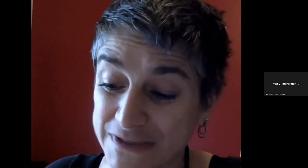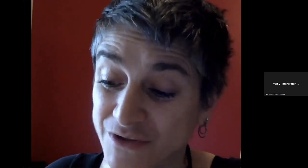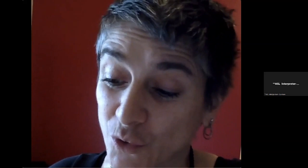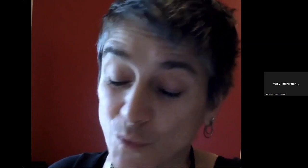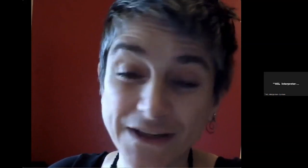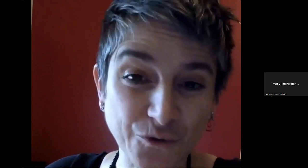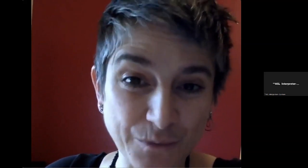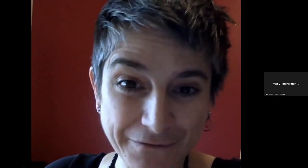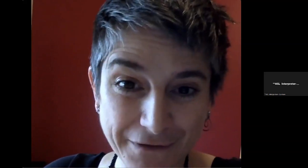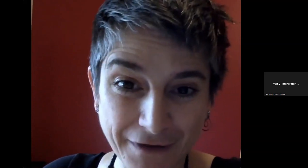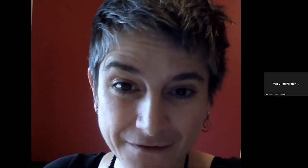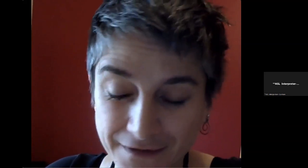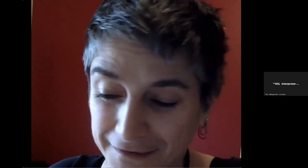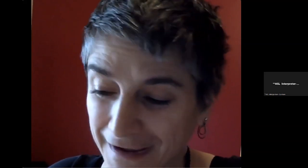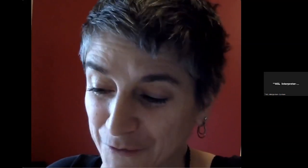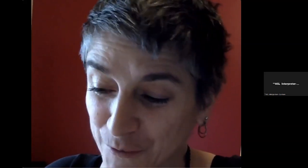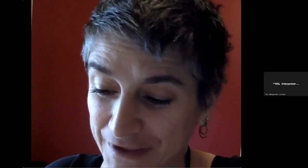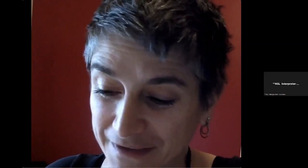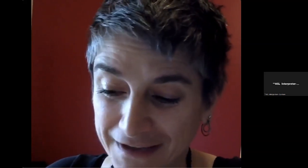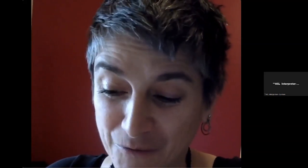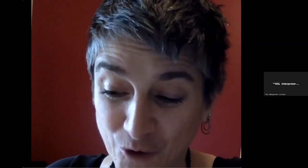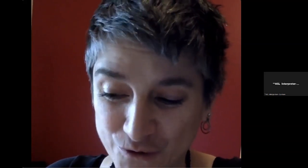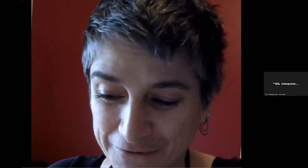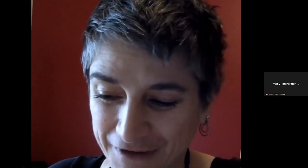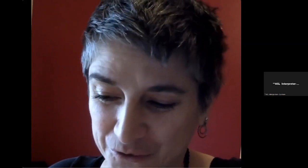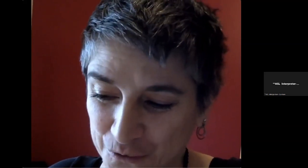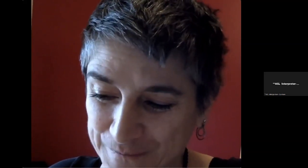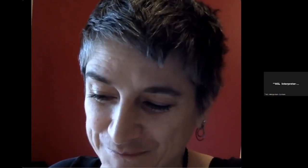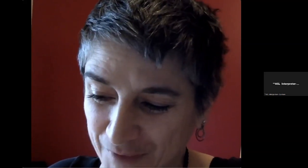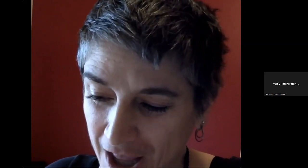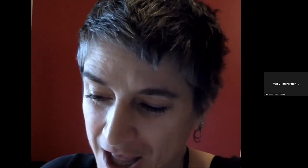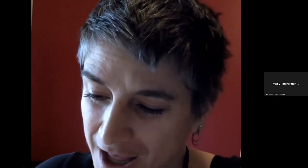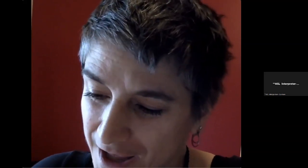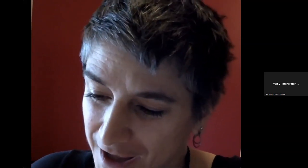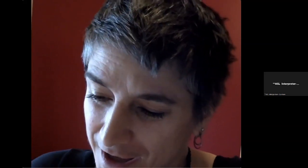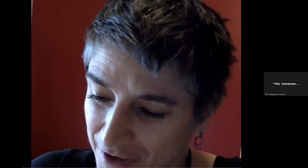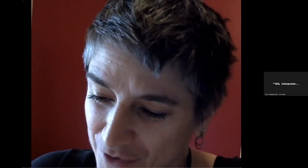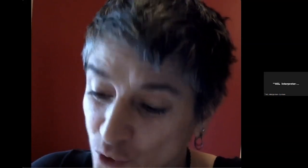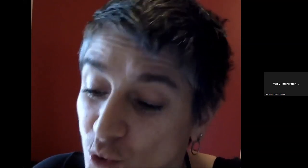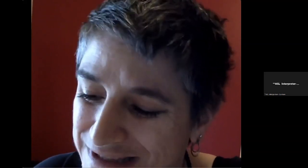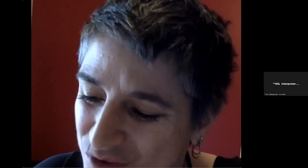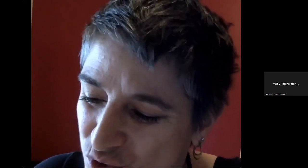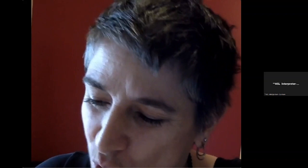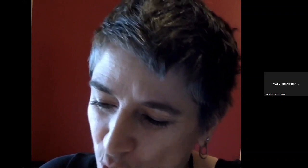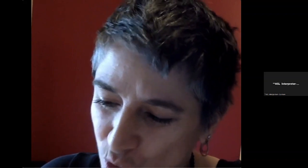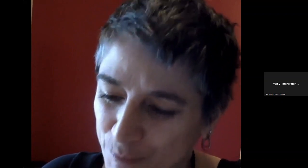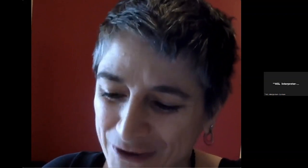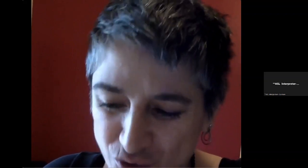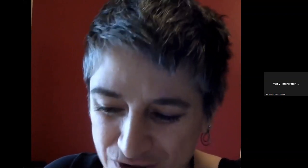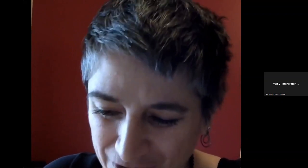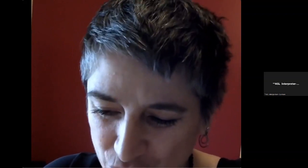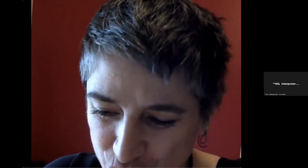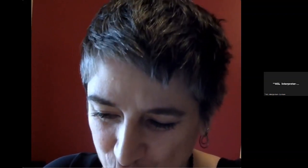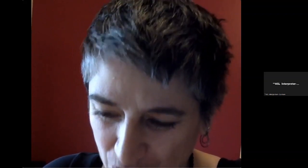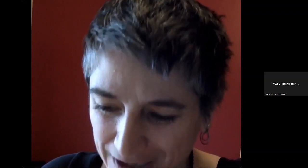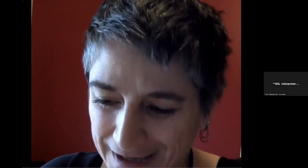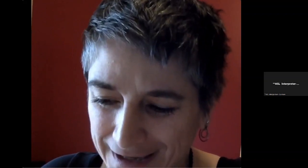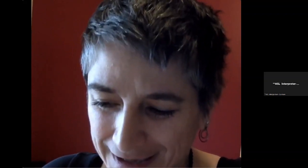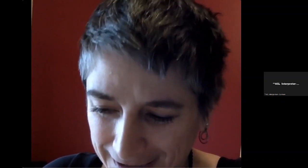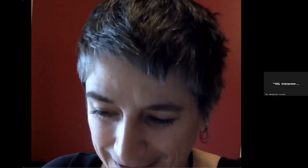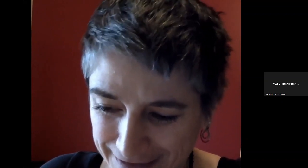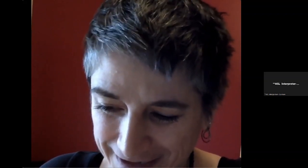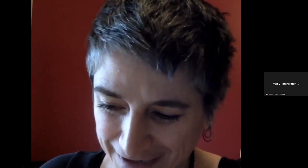Ma voisine de ruelle est une bonne vivante, allumée et amoureuse de fado. Toutes nos discussions ont lieu par-dessus la